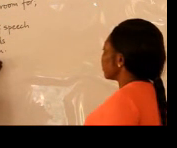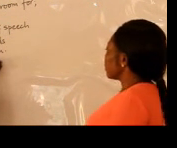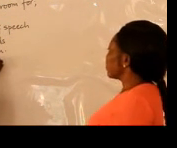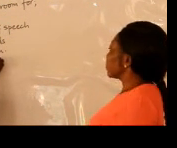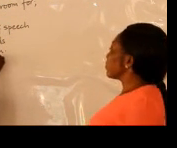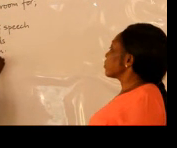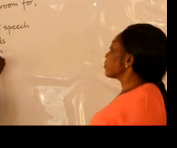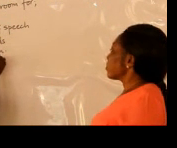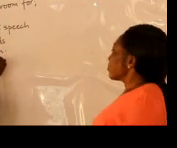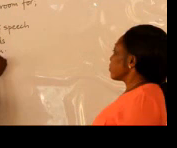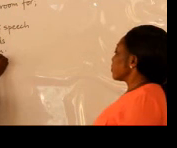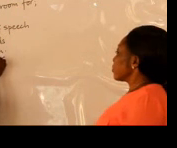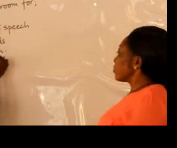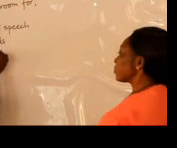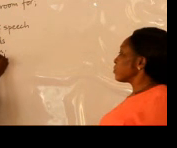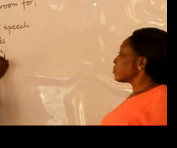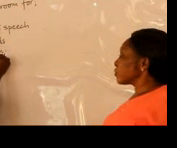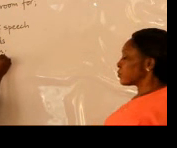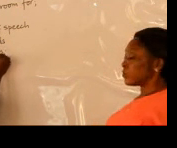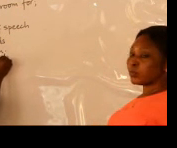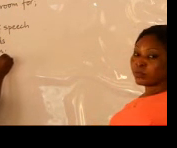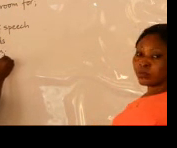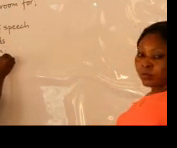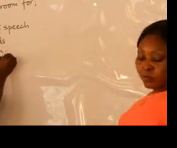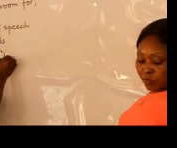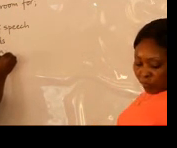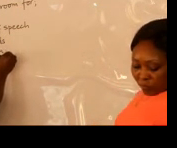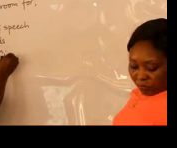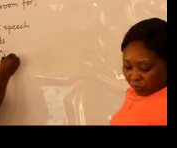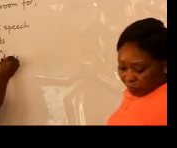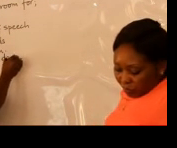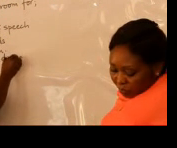literary devices.